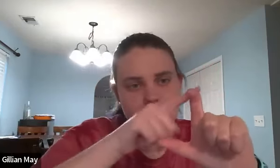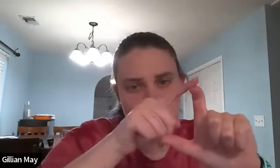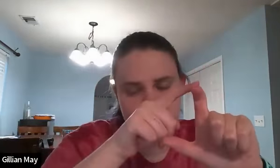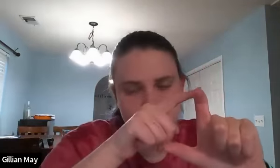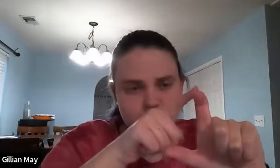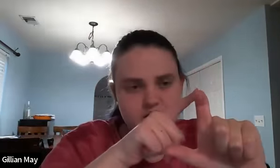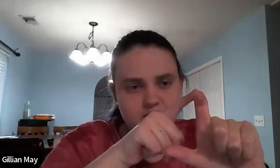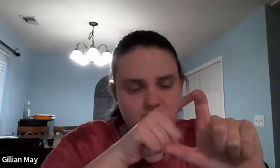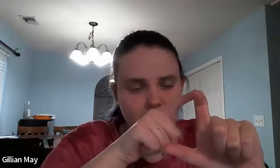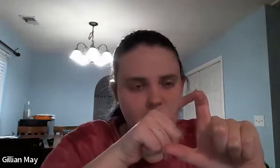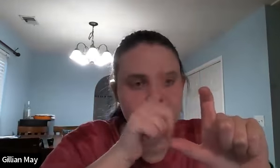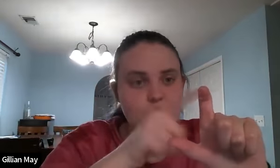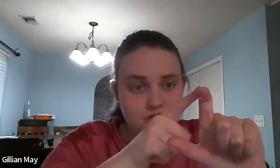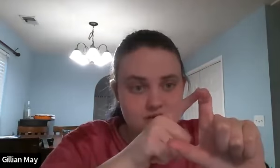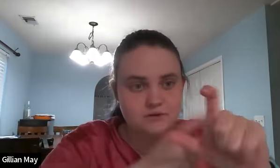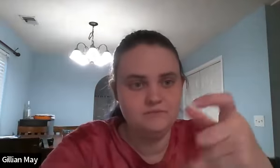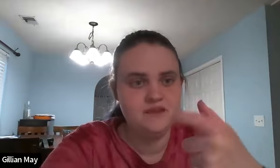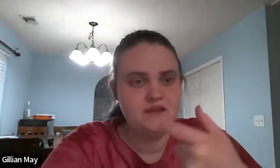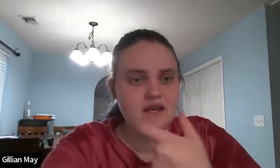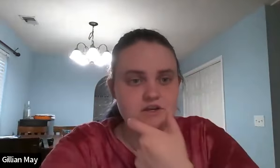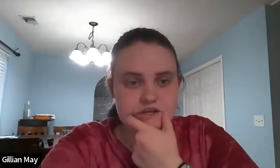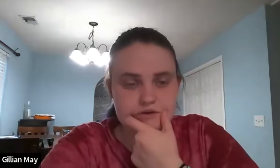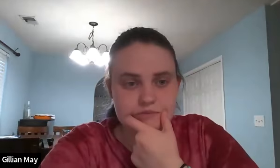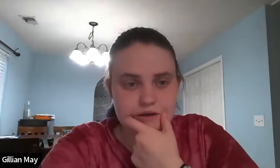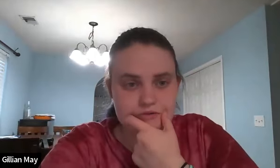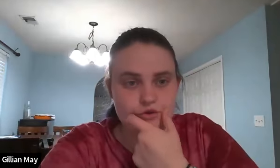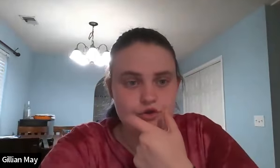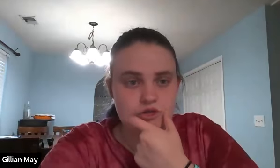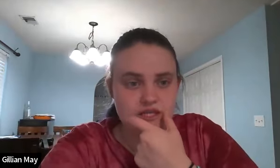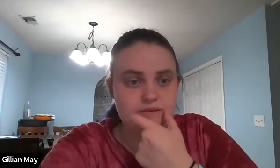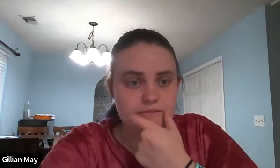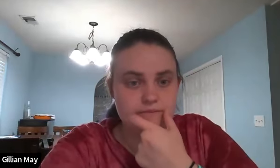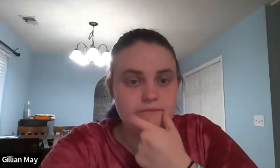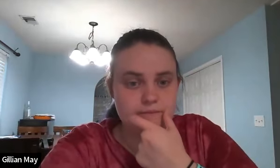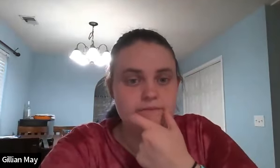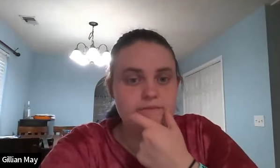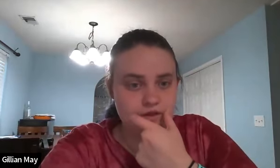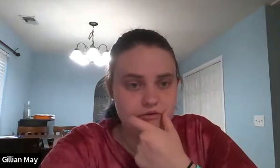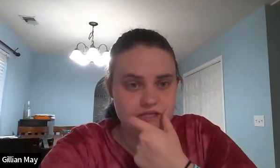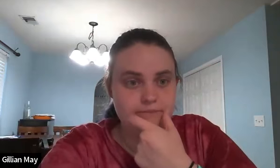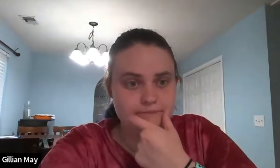your pointer finger, and you're going to go to your mouth. Cookie. Cookie.